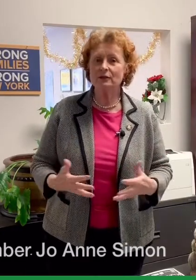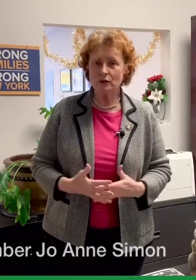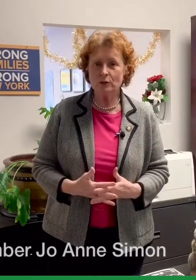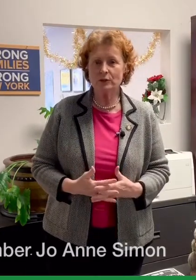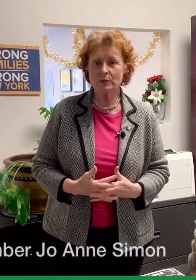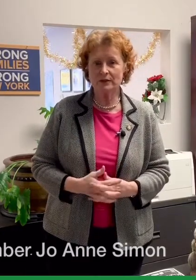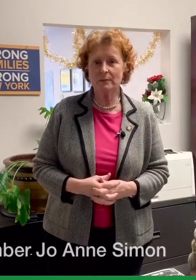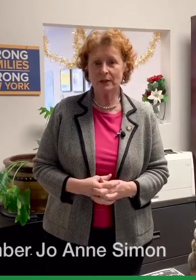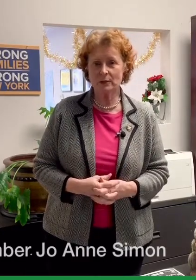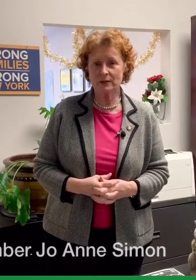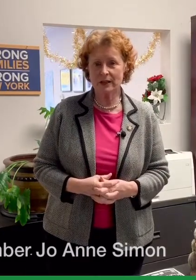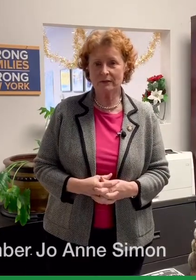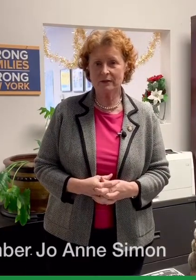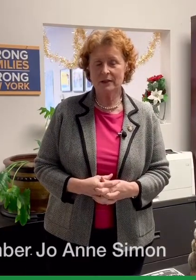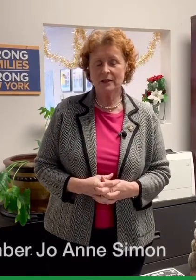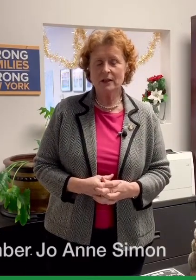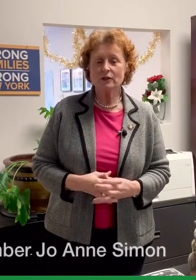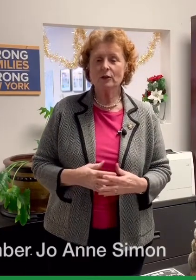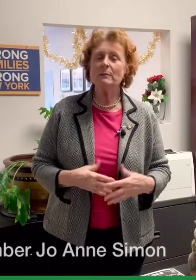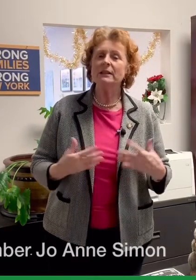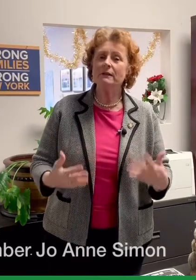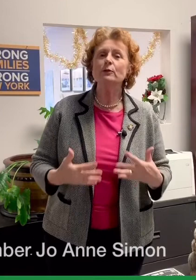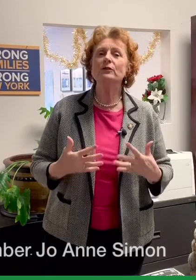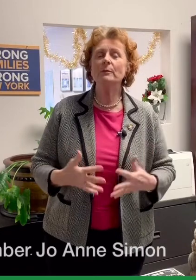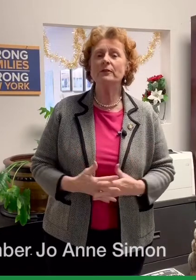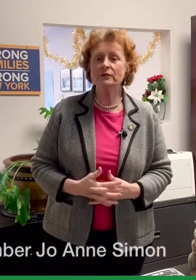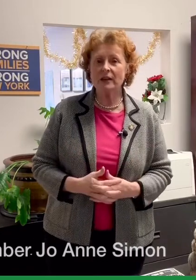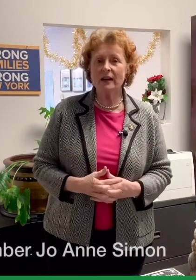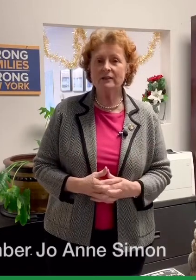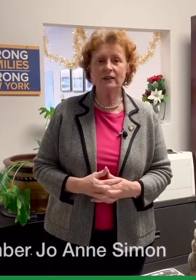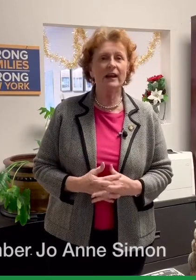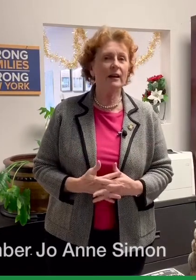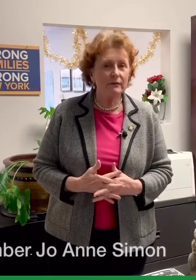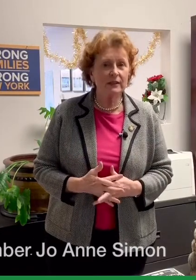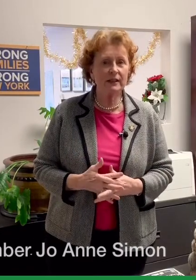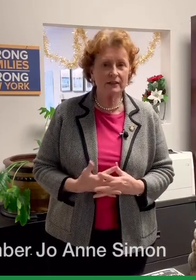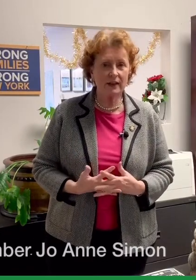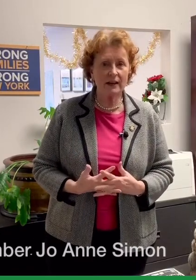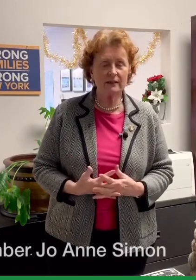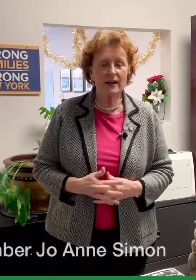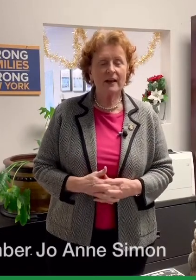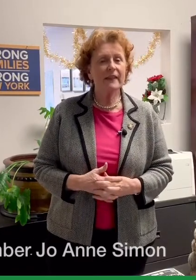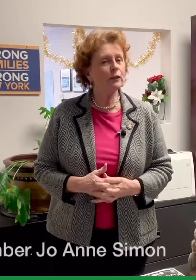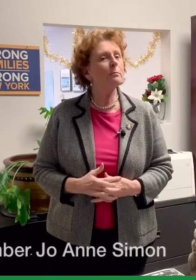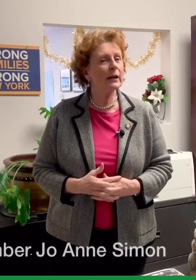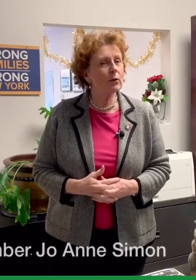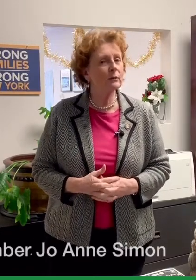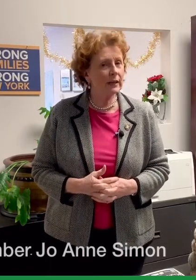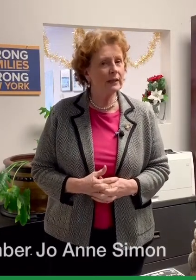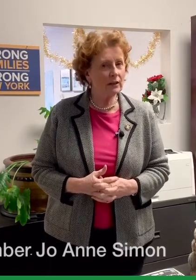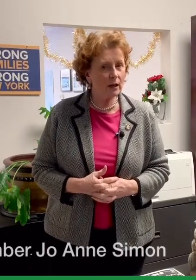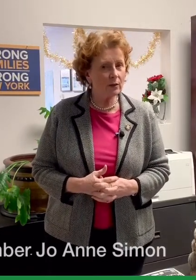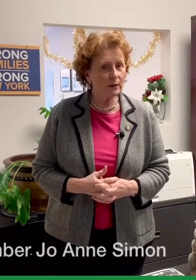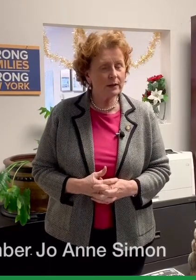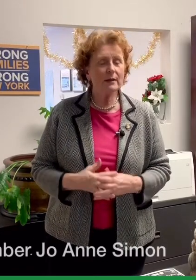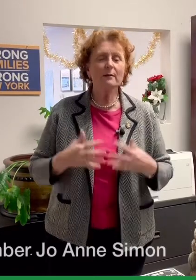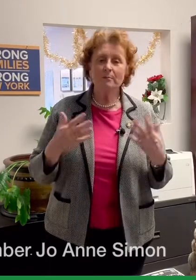use it with somebody who's deaf. So let me give you some other signs that are everyday signs that you might already know, but you